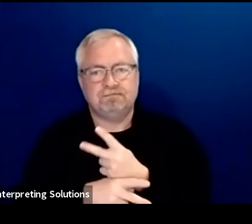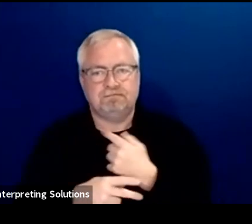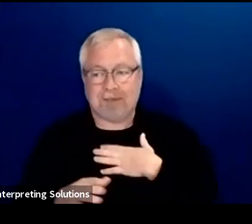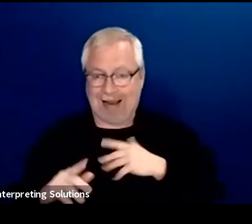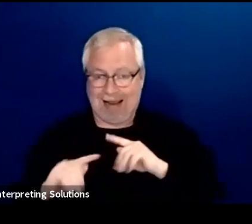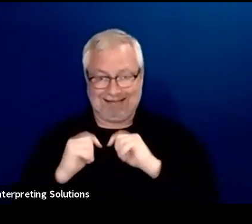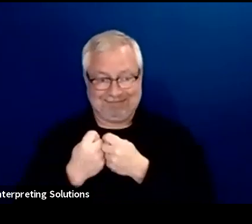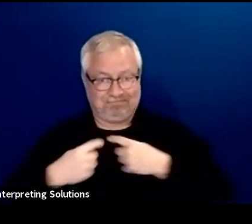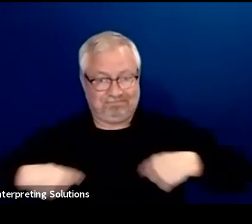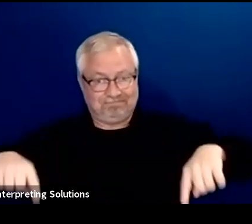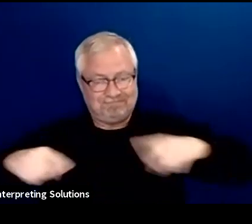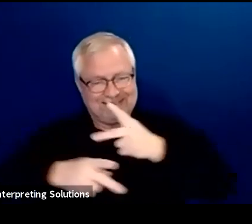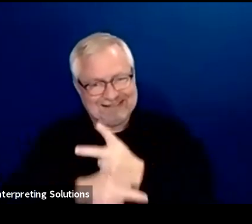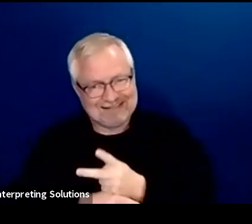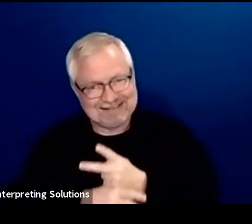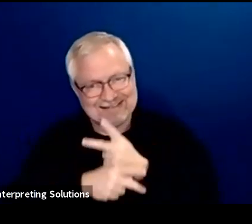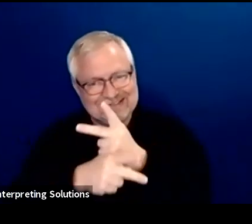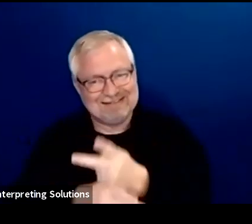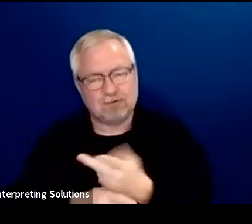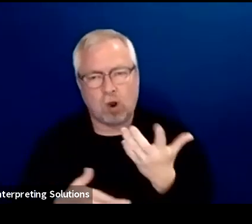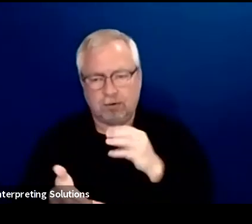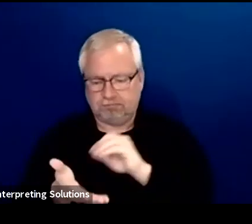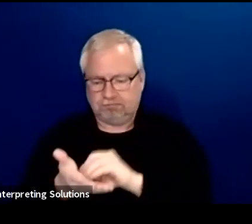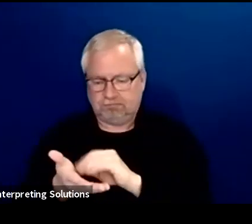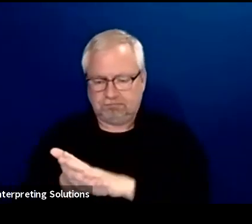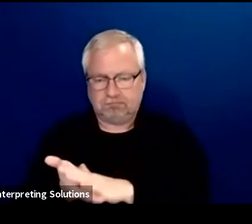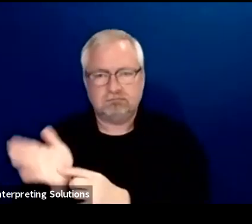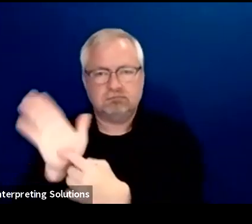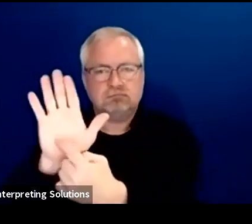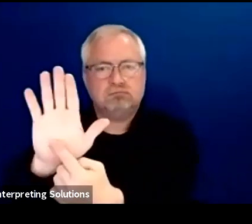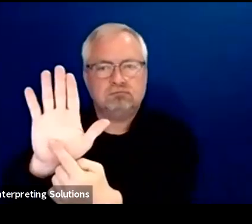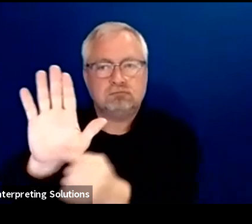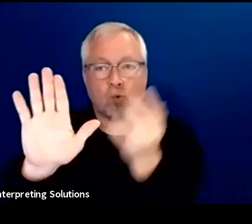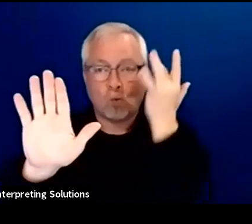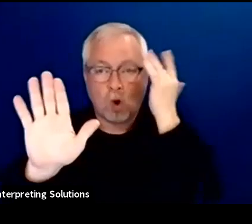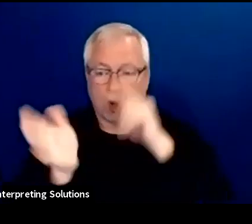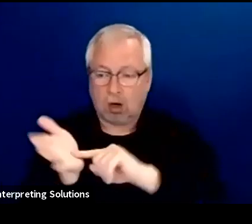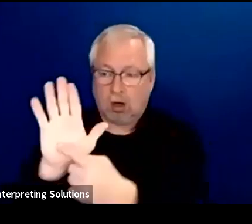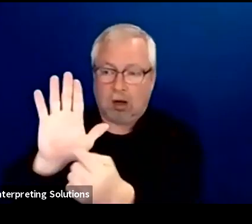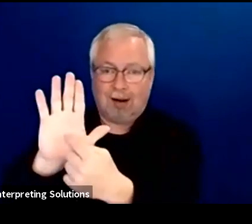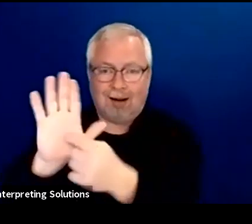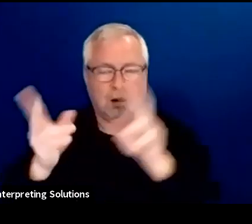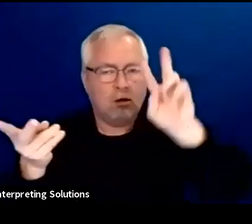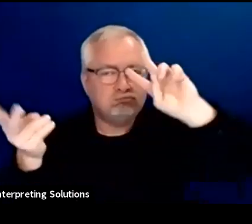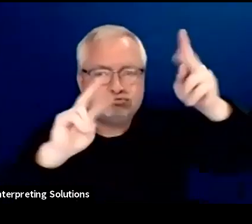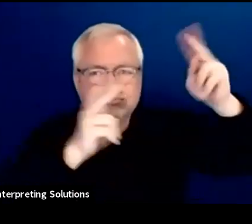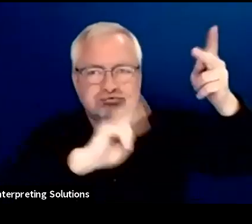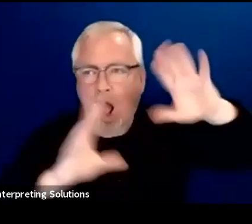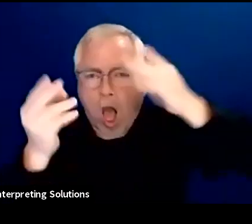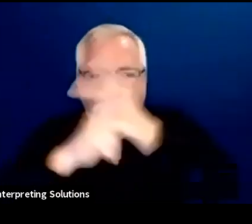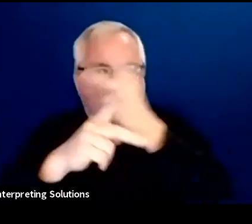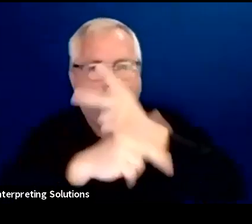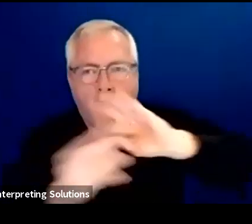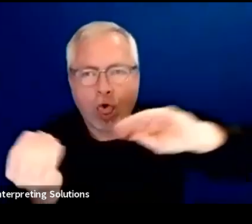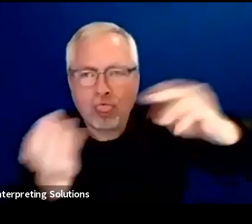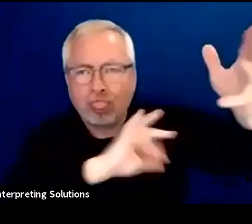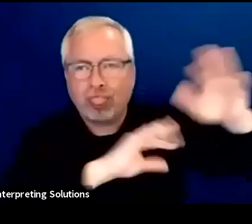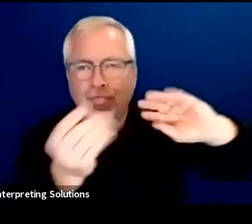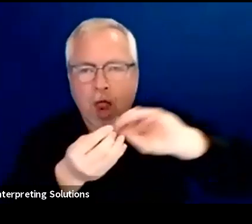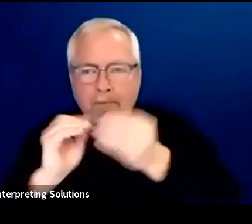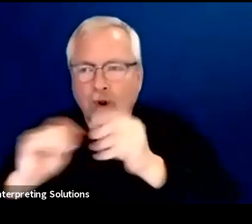misinformation machine that will try and put that there is misleading information or data is being used to drive decisions to get to